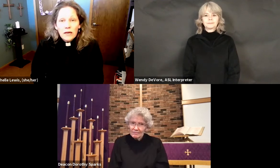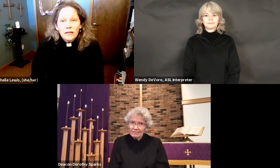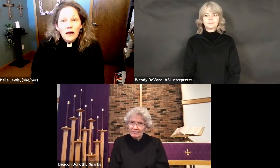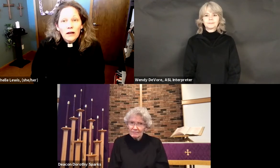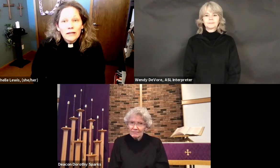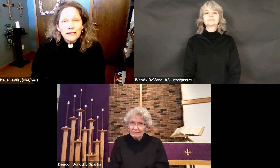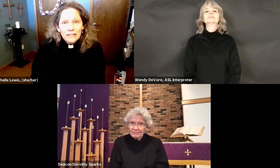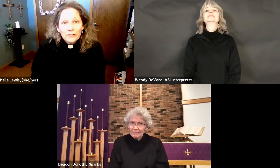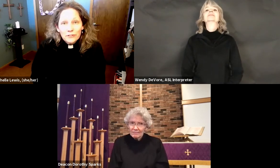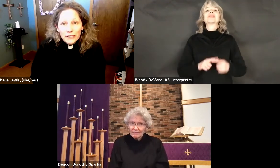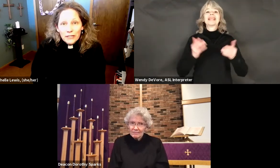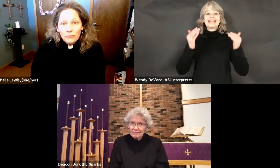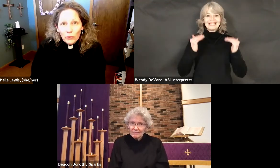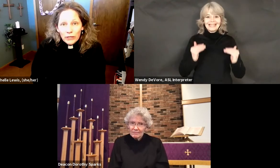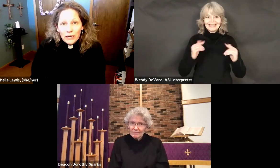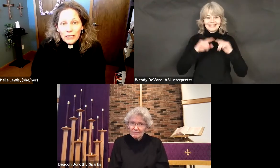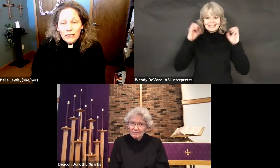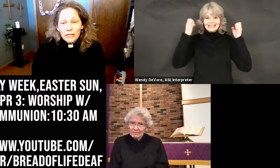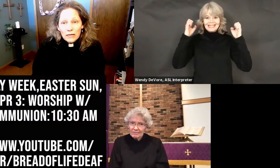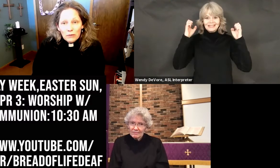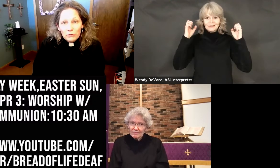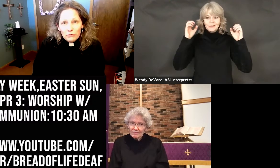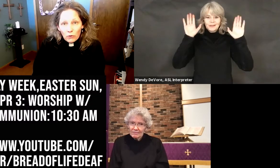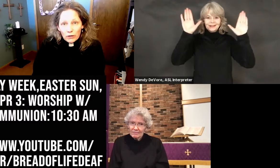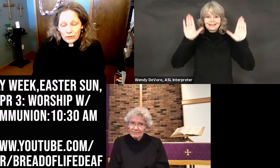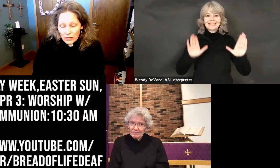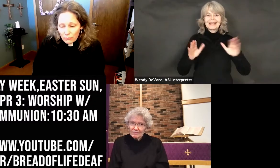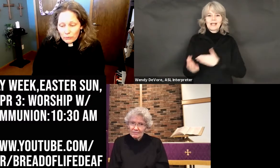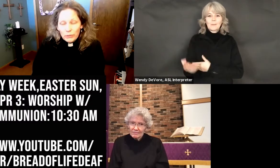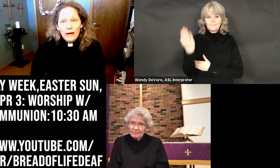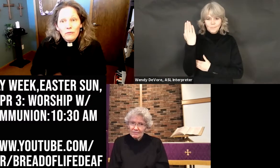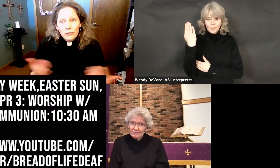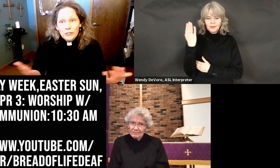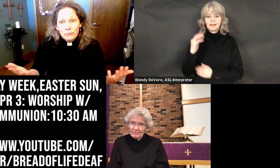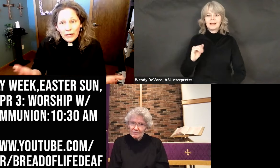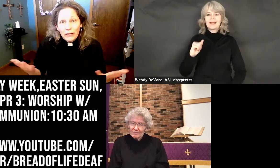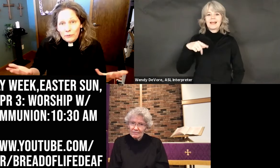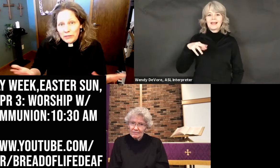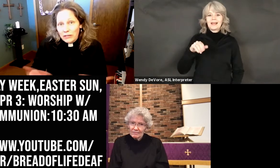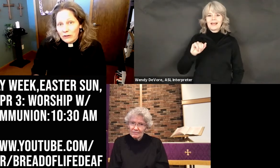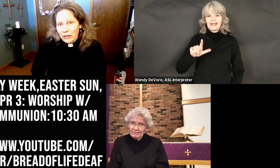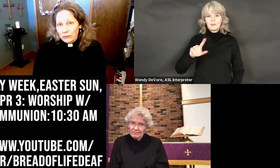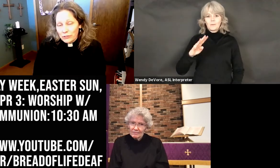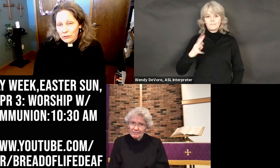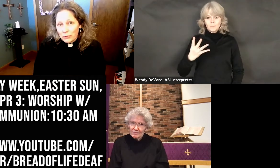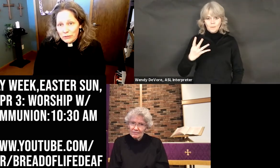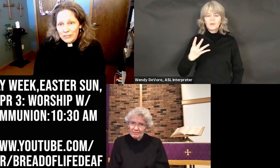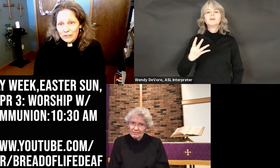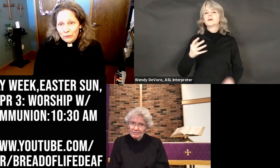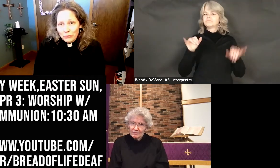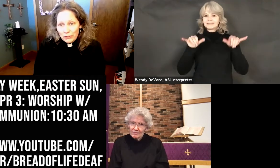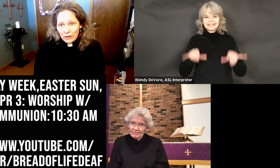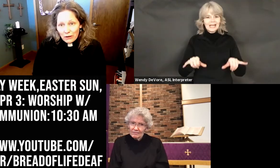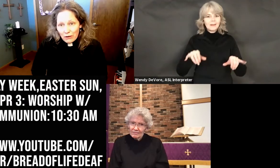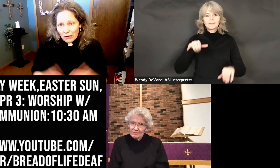And then on Easter Sunday morning, that's April 4th, we will have worship again. It'll be here on YouTube. So